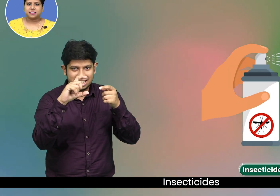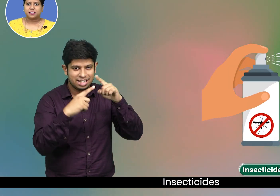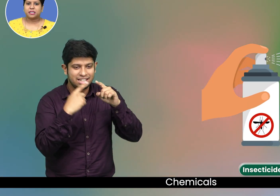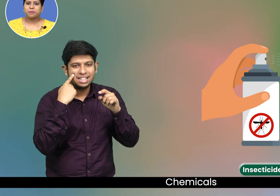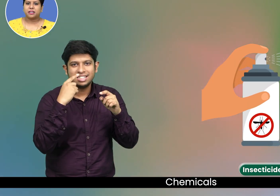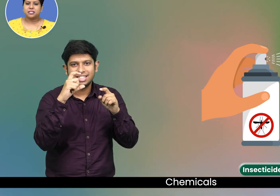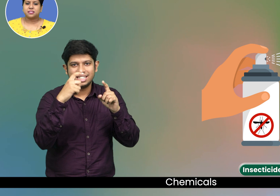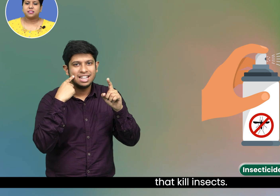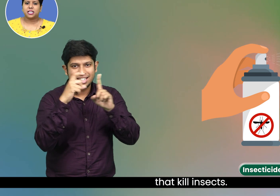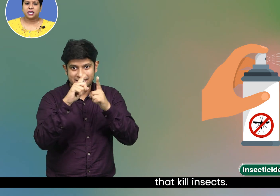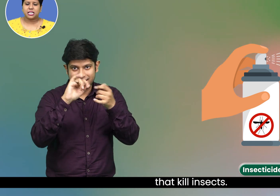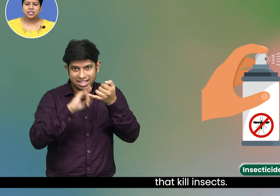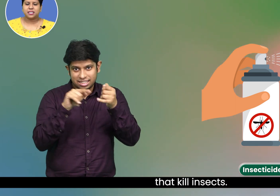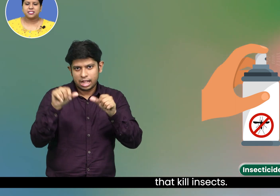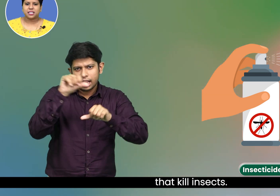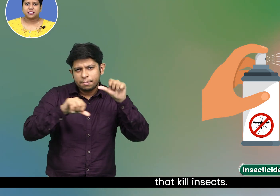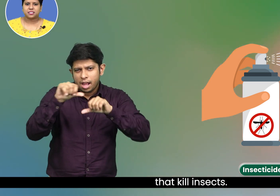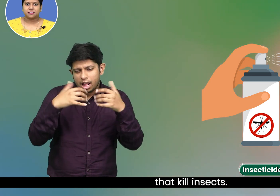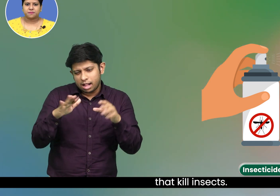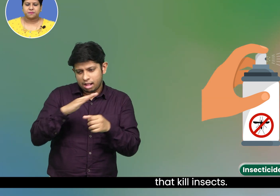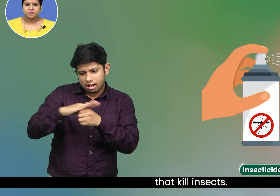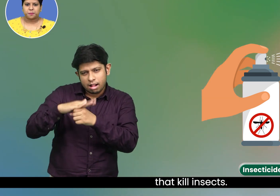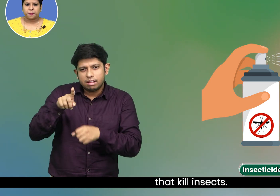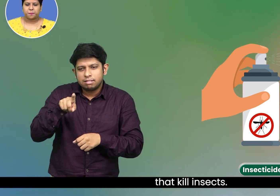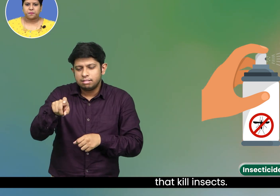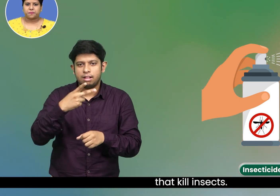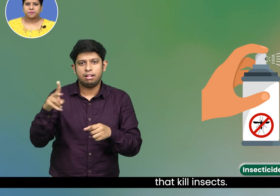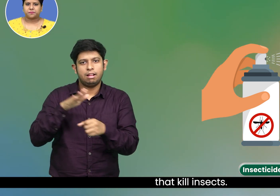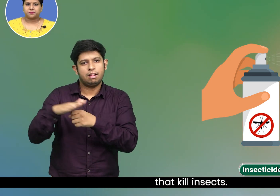Insecticides, chemicals that kill insects.